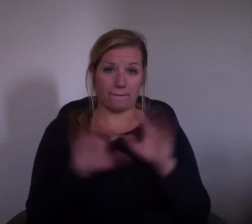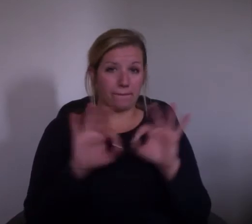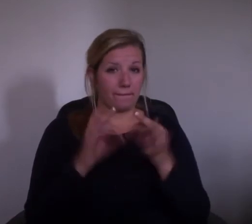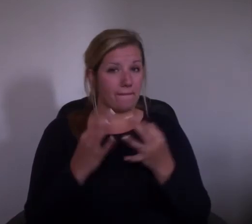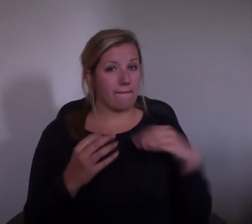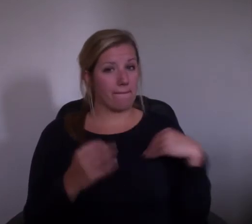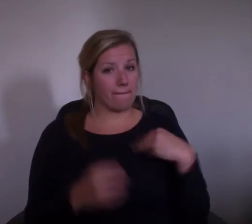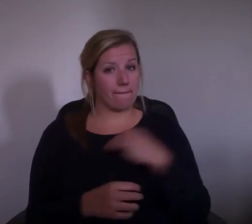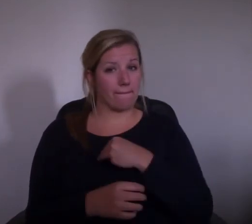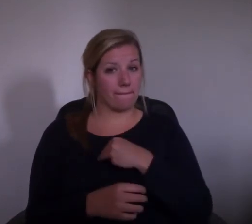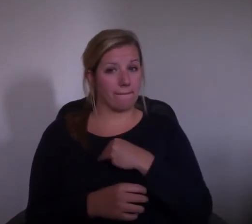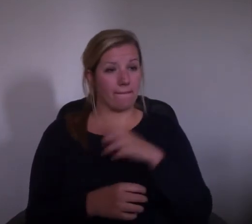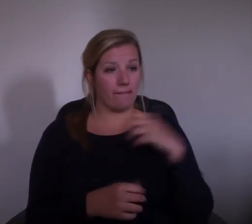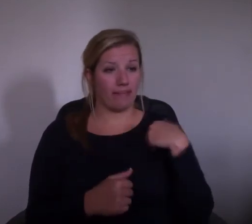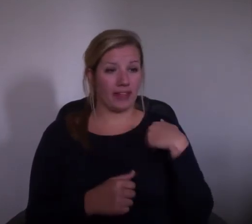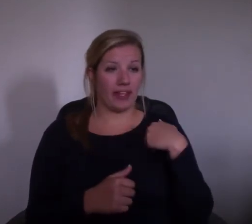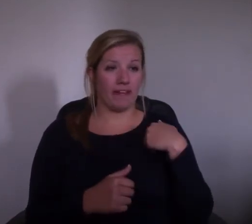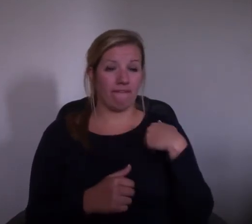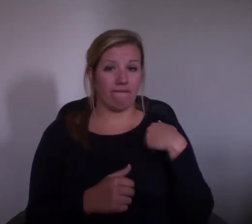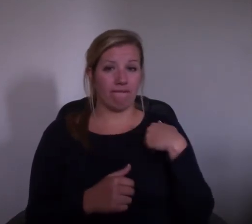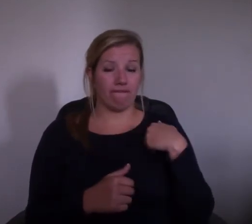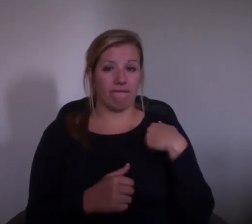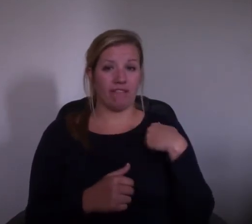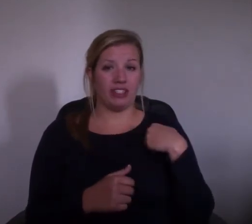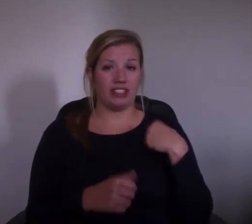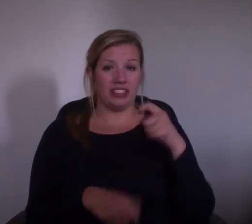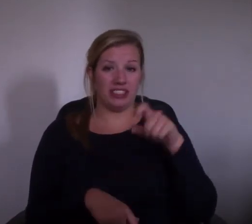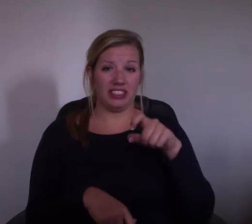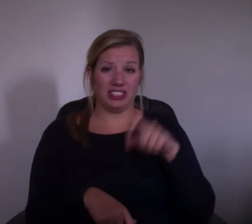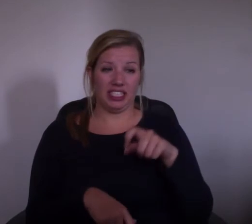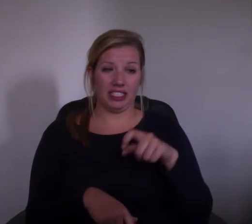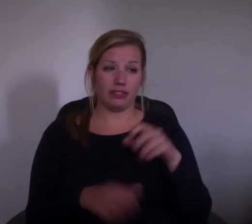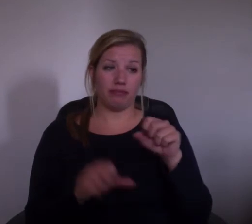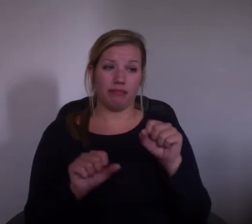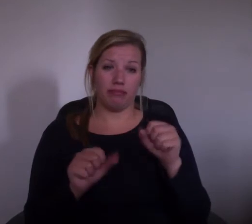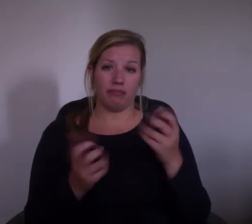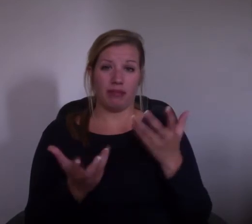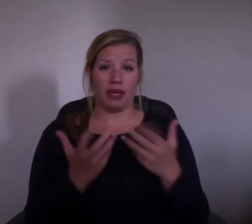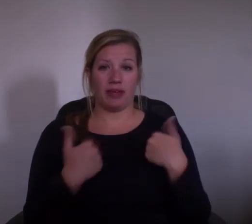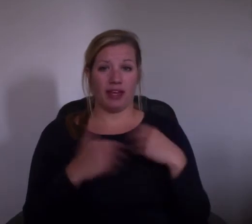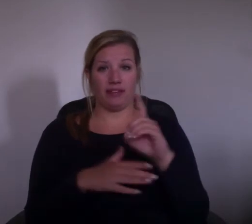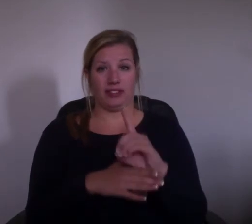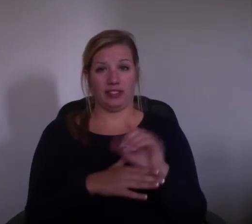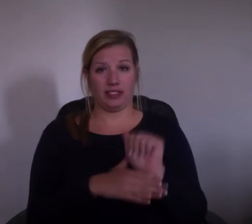access or functional needs. They may have a mobility disability and may need assistance getting around or evacuating.